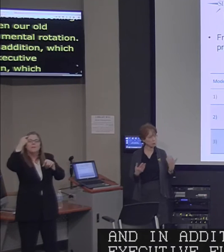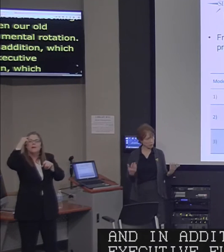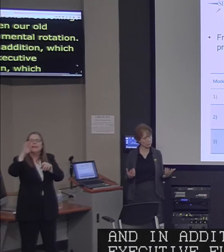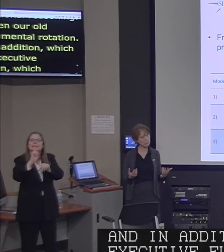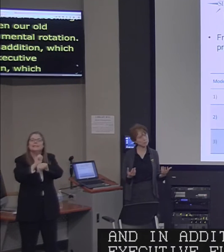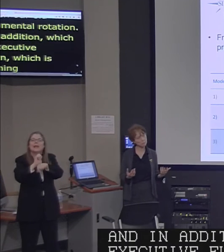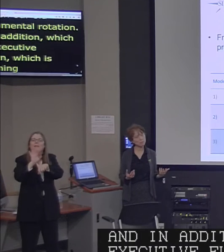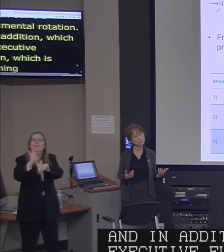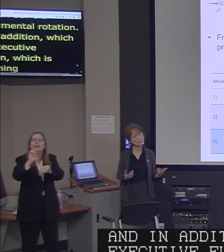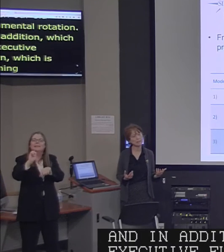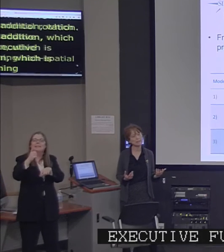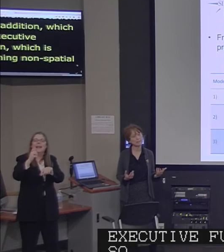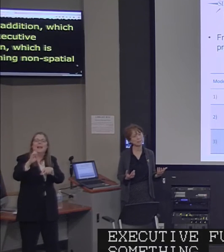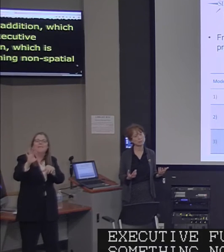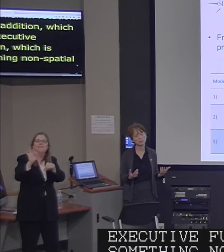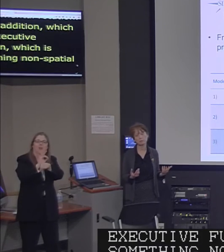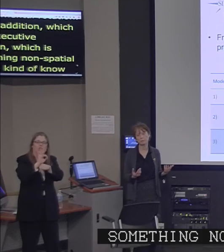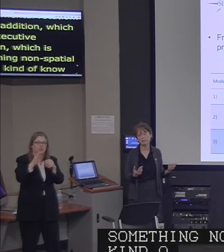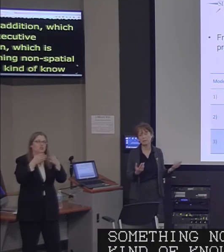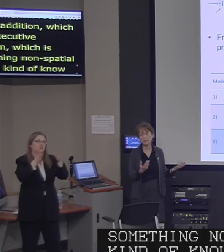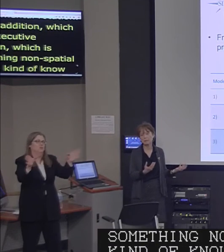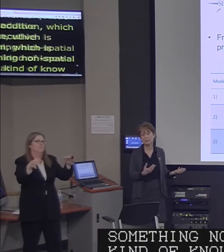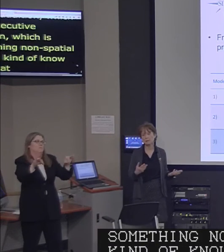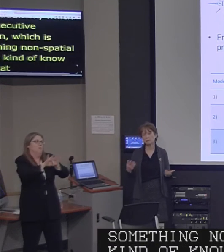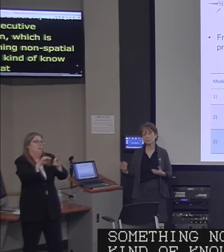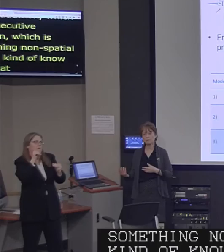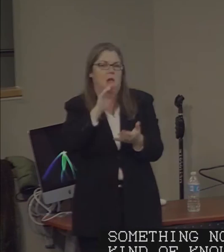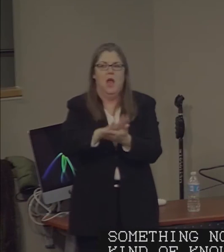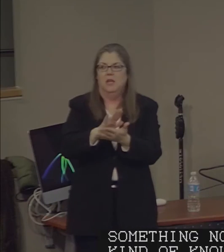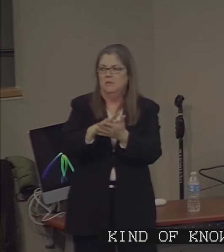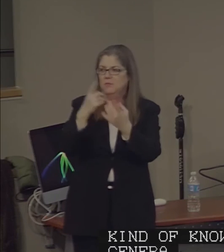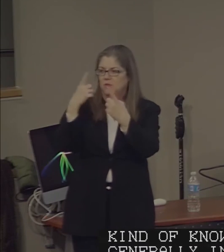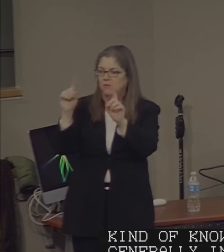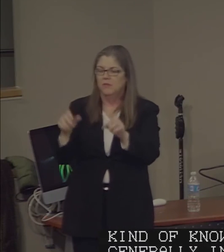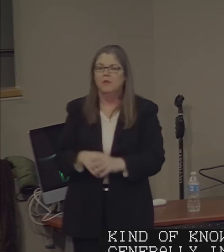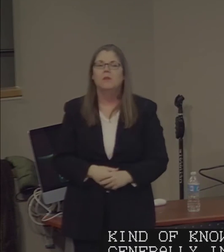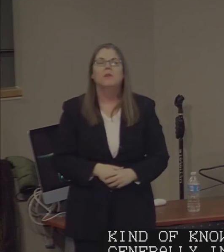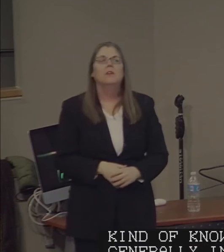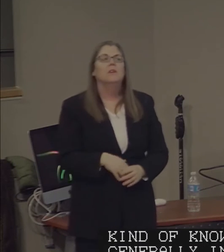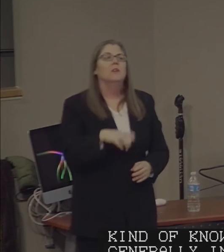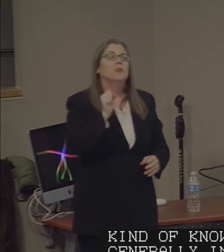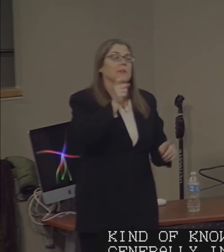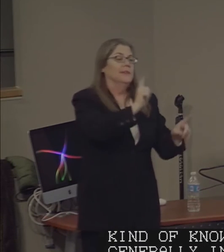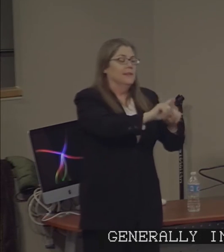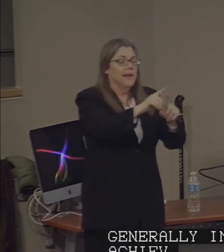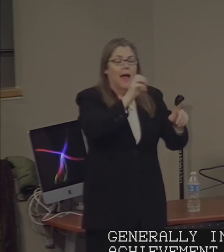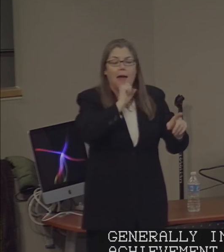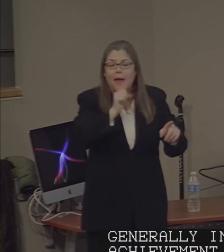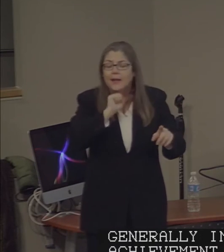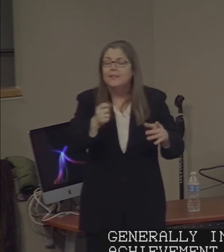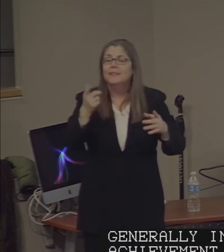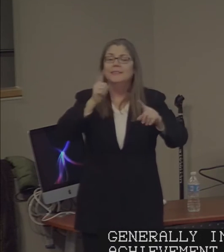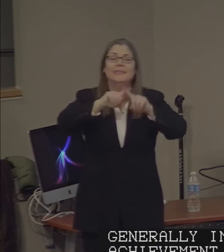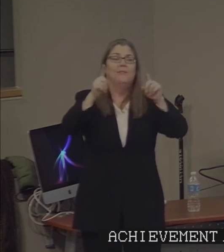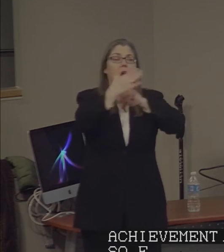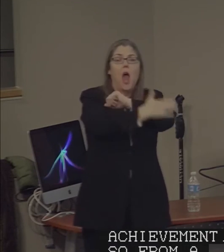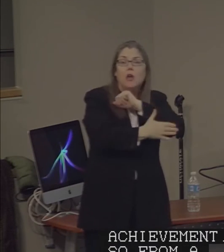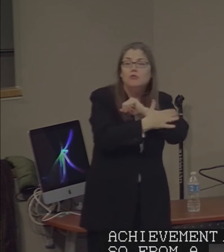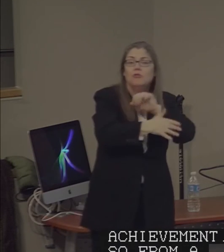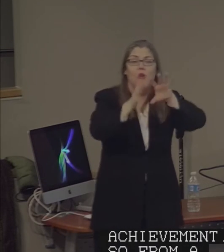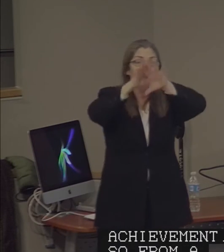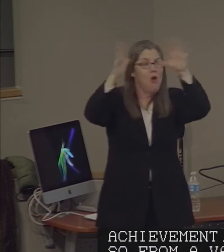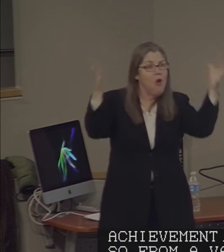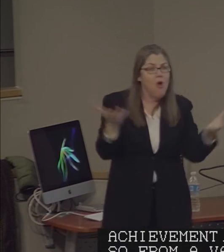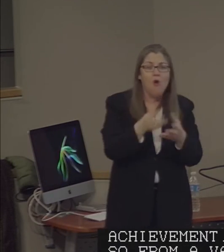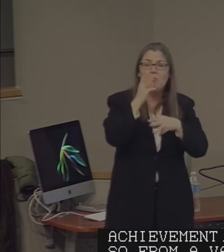that's generally important in academic achievement. So from a variety of age ranges and countries and measures, we have this idea